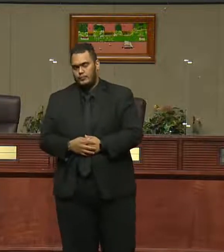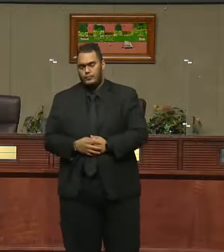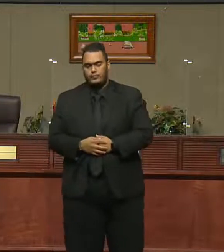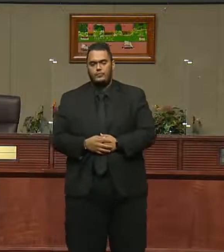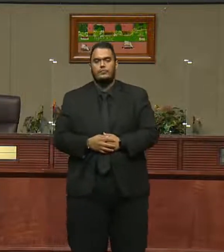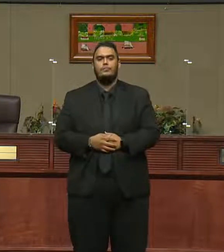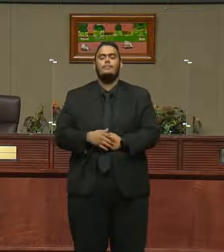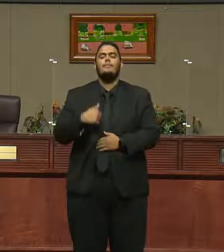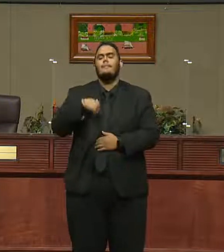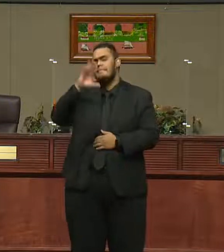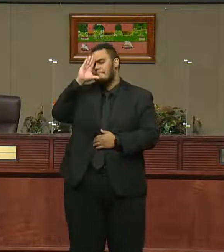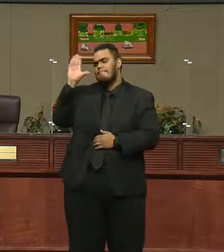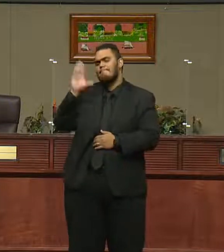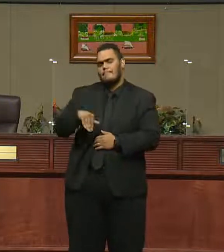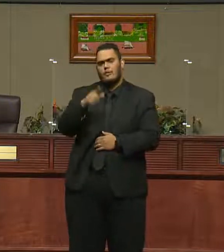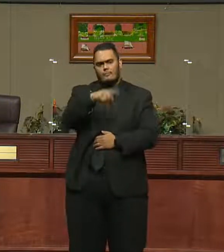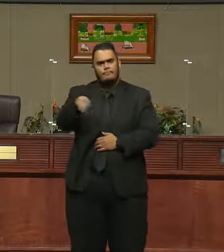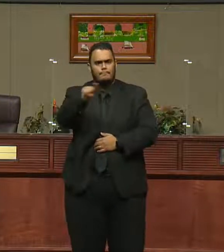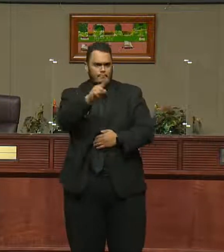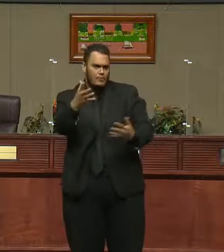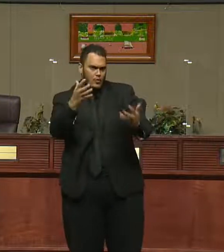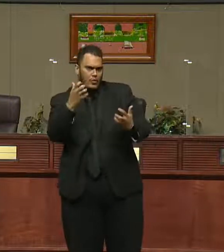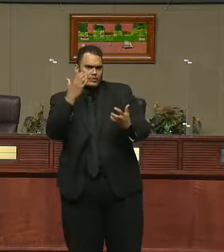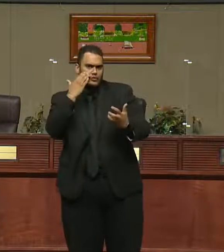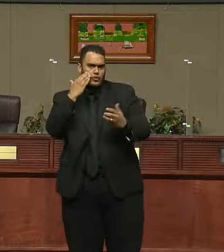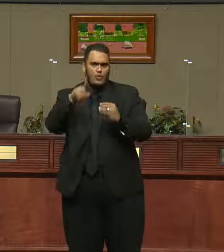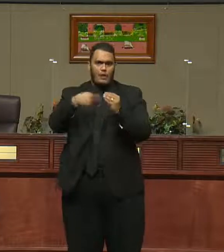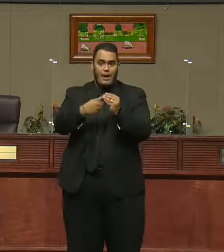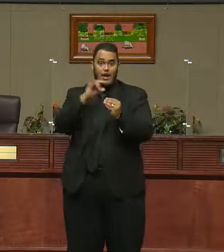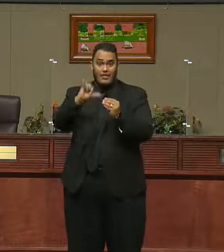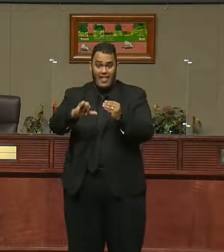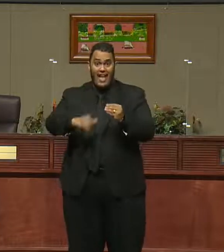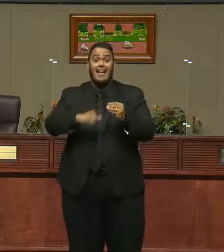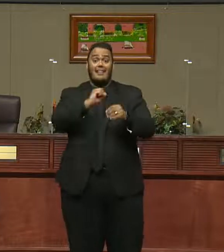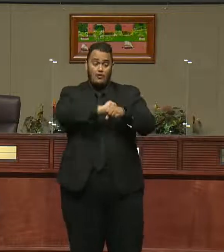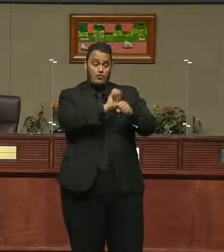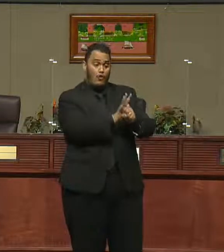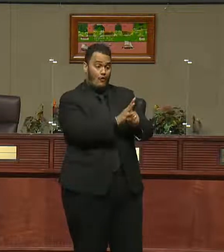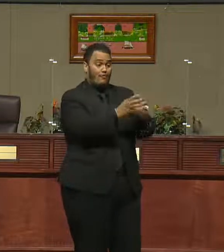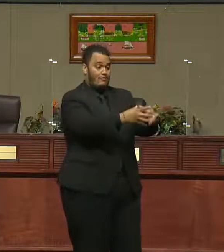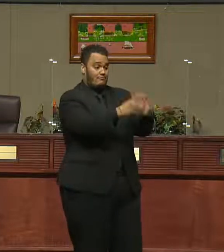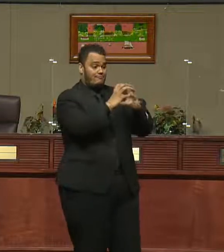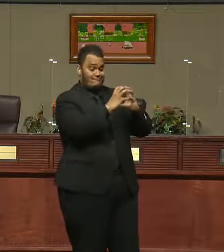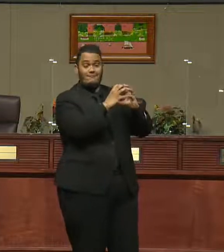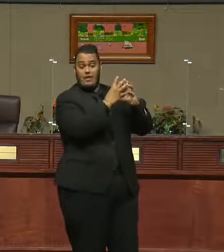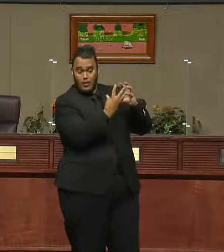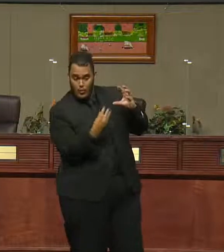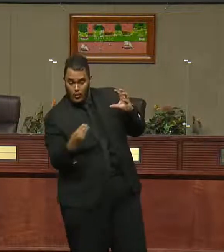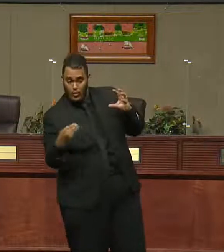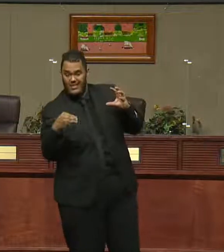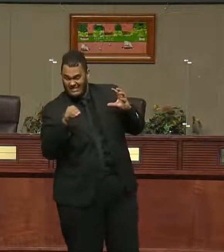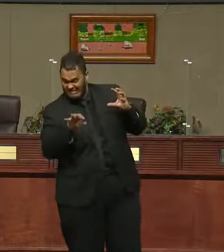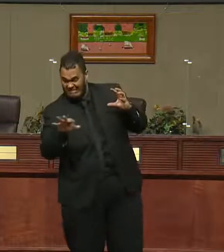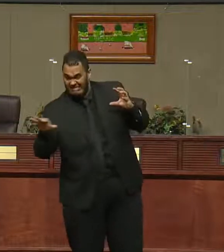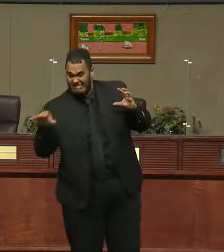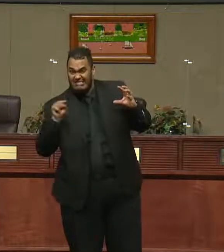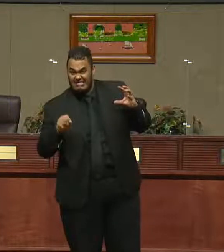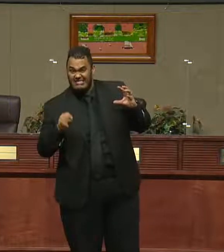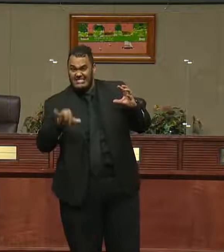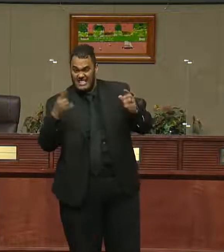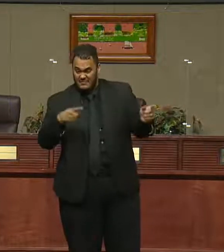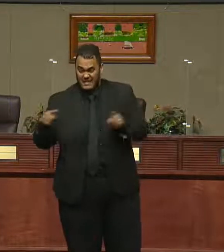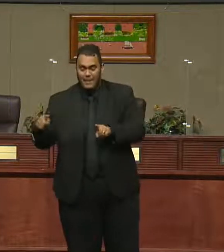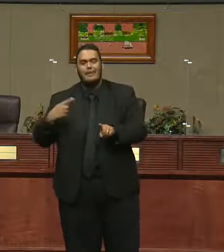I know you'd like to know about the variant cases, so since the last time we spoke, we've had 2 additional variant cases reported to us for a total of